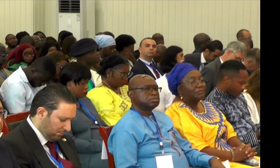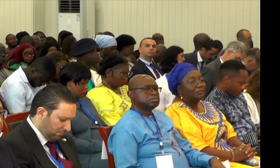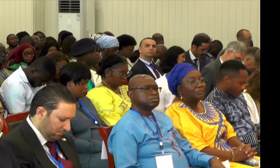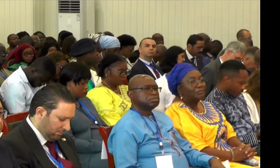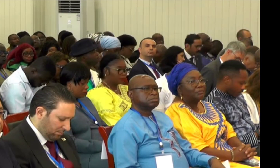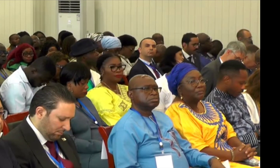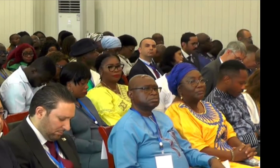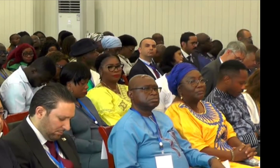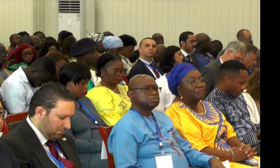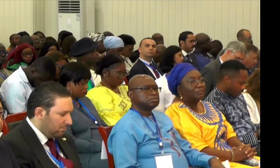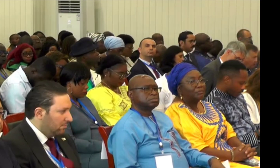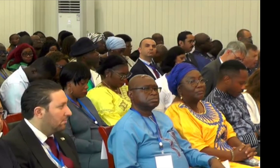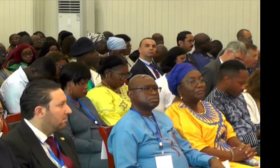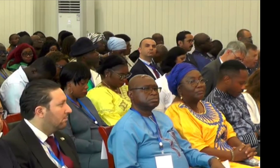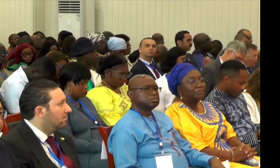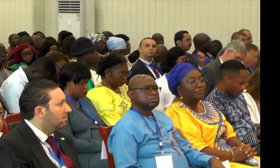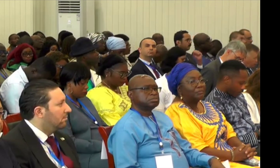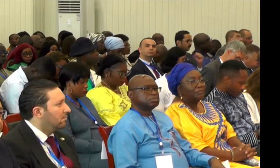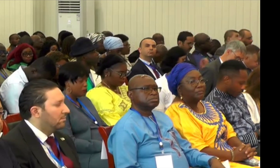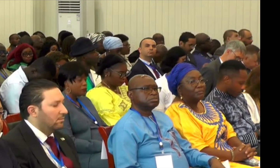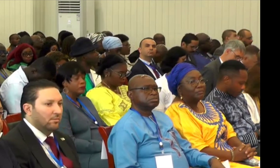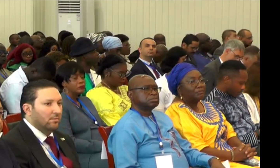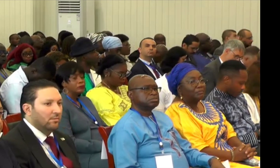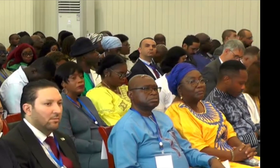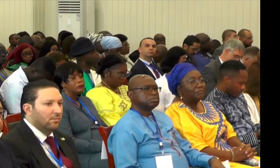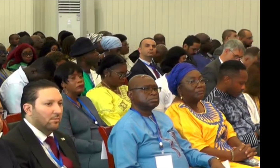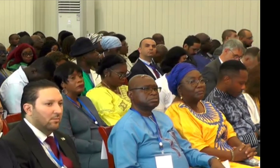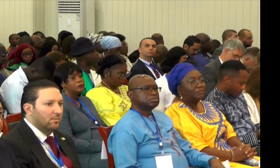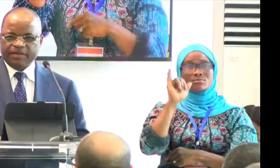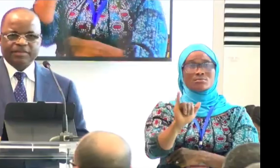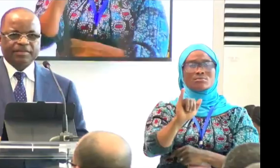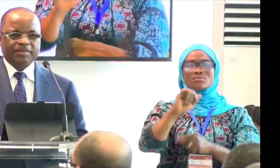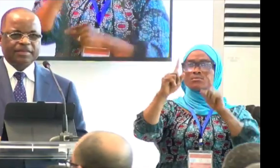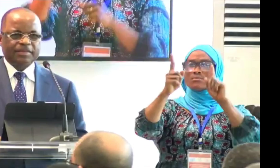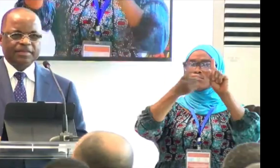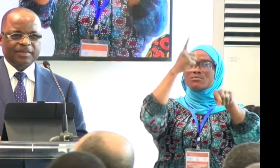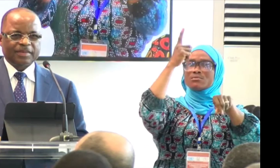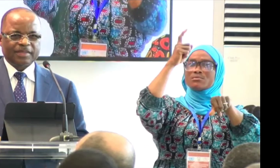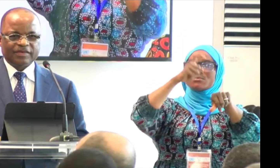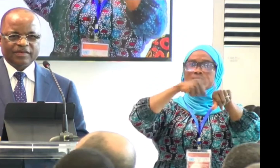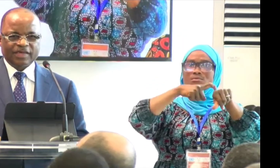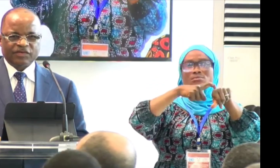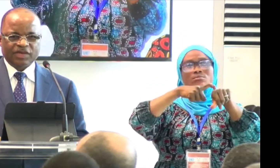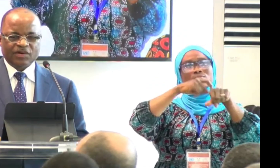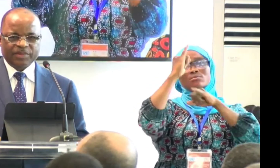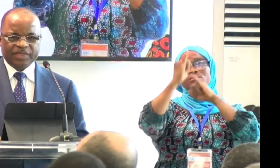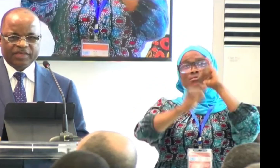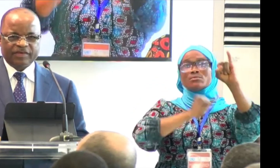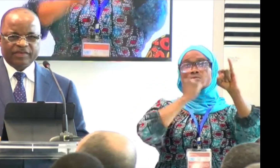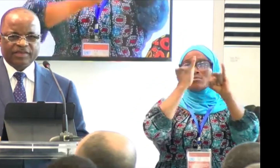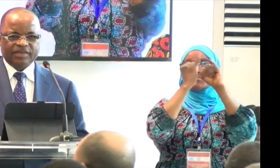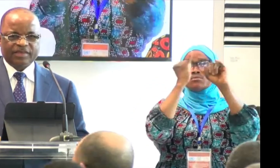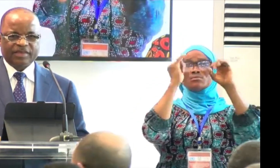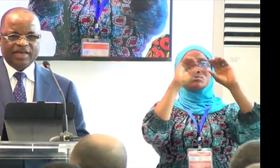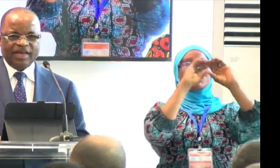Sierra Leone, referring to that, it marked the first time the international